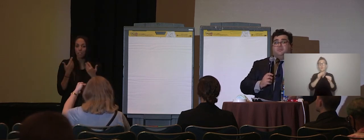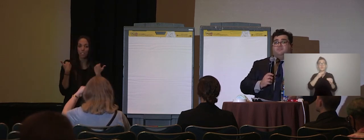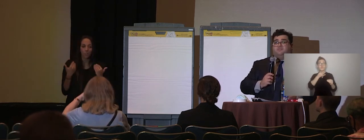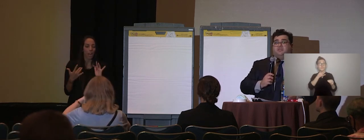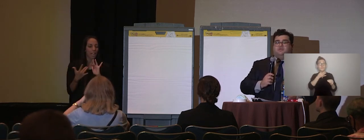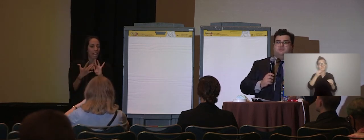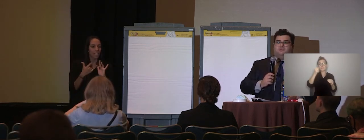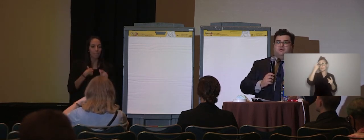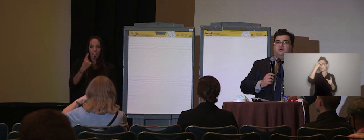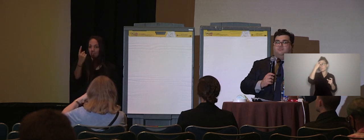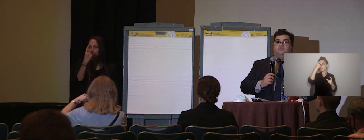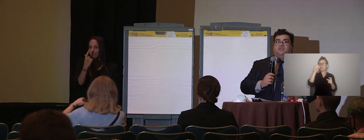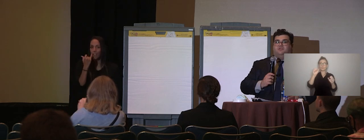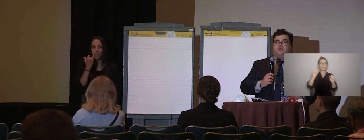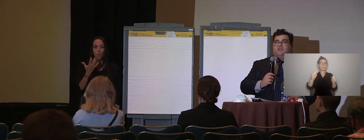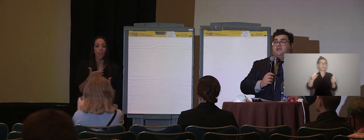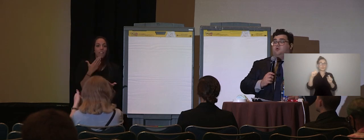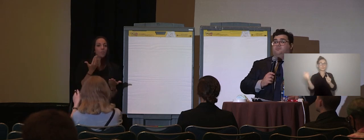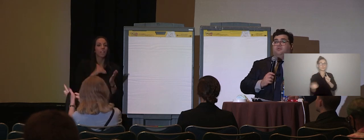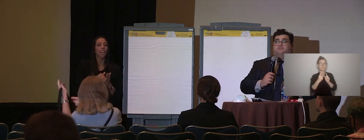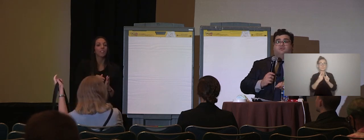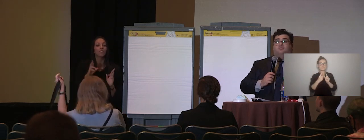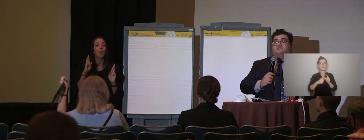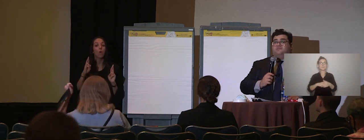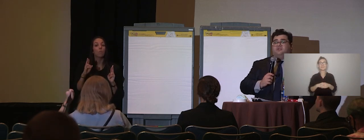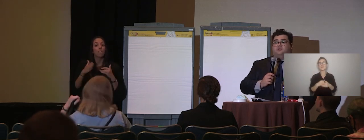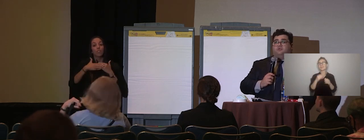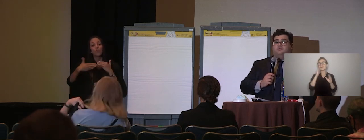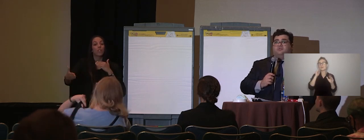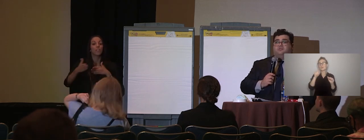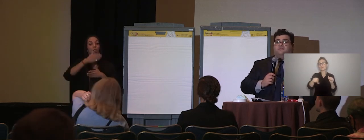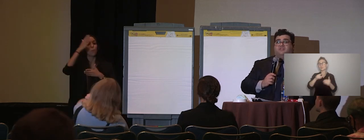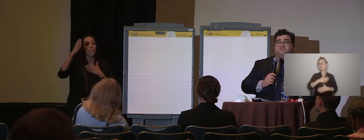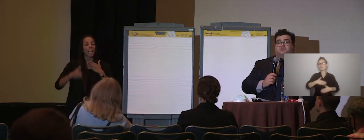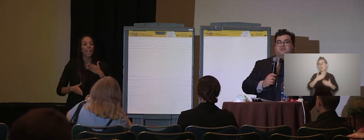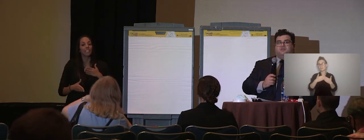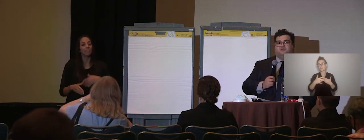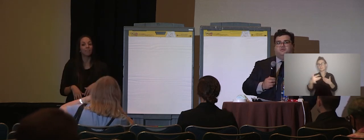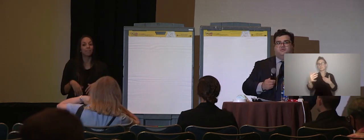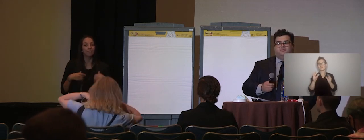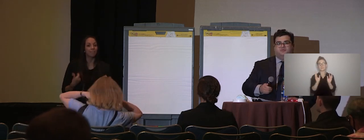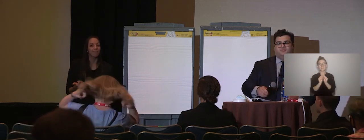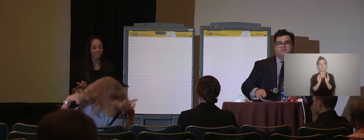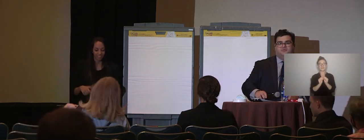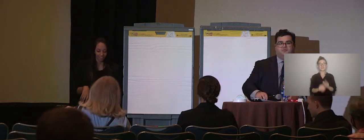feel free to come up to me. Thank you again. I hope you have a good rest of your convention.